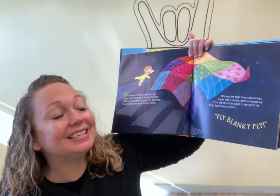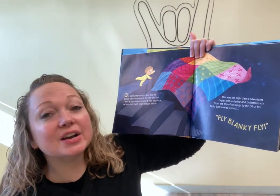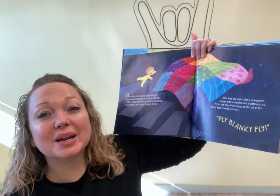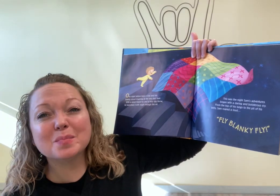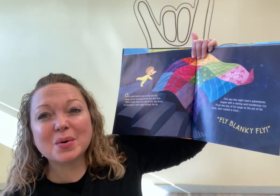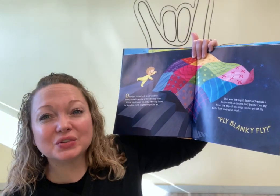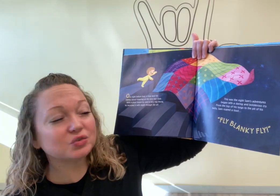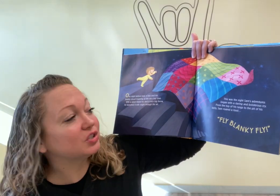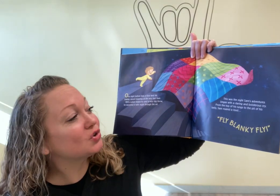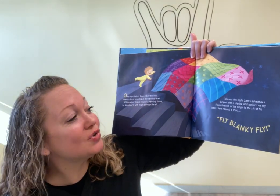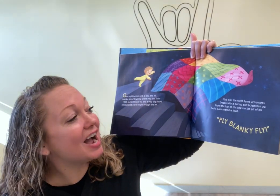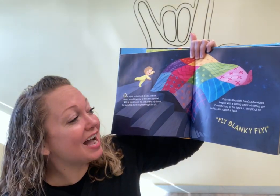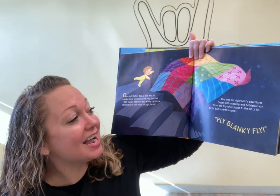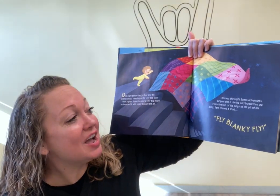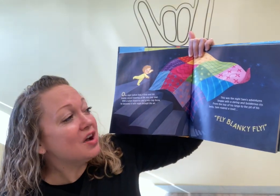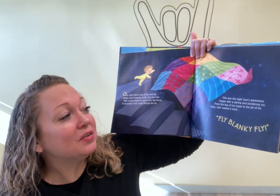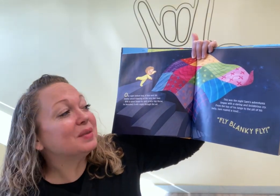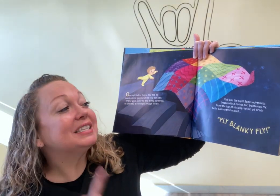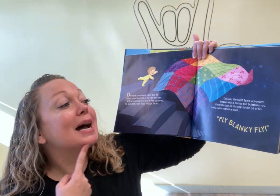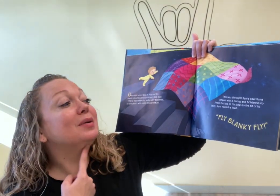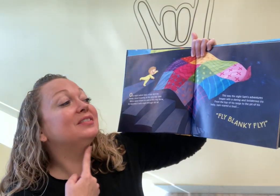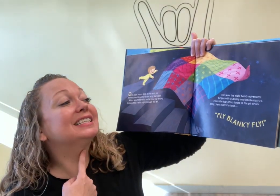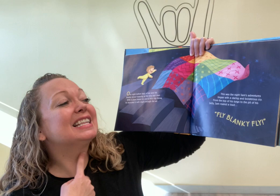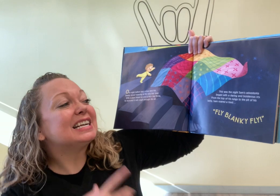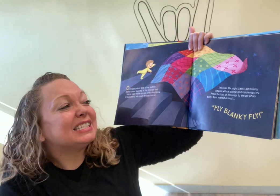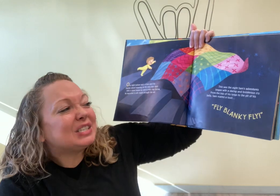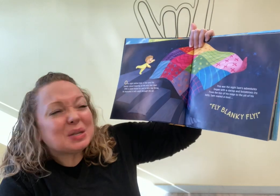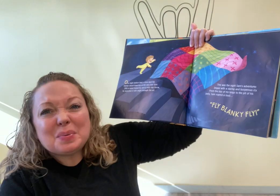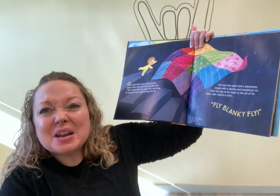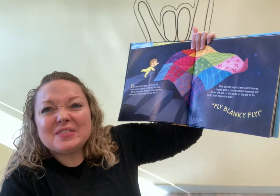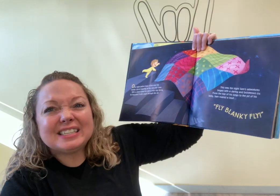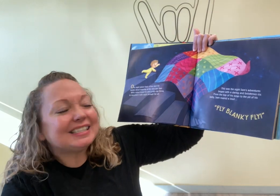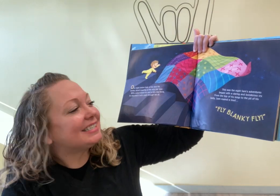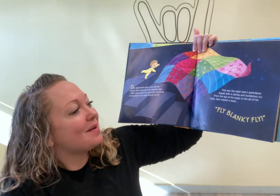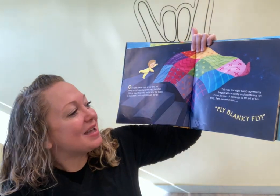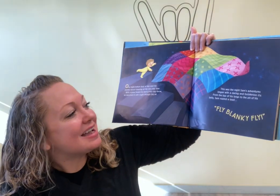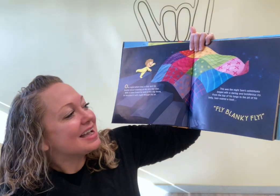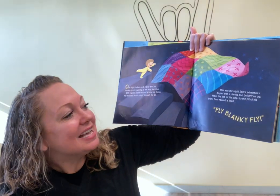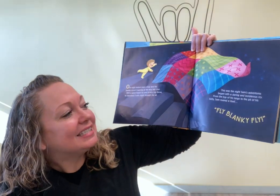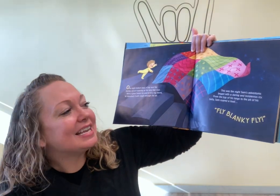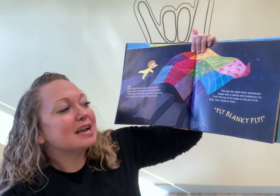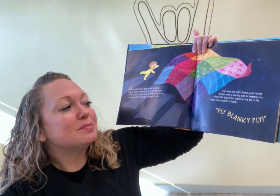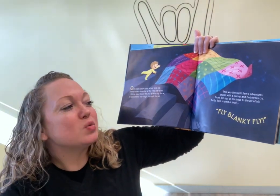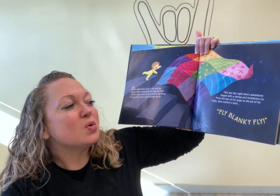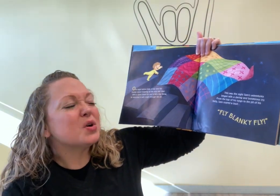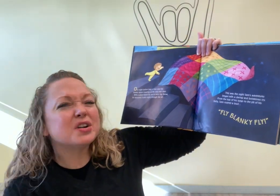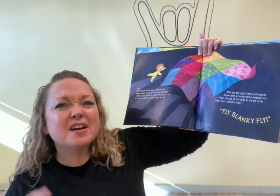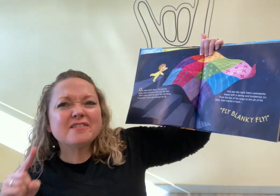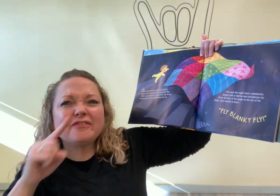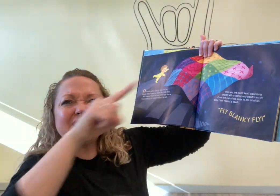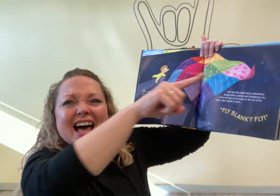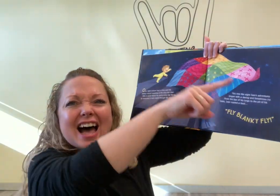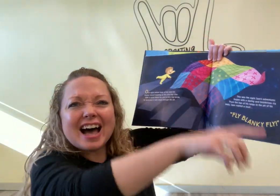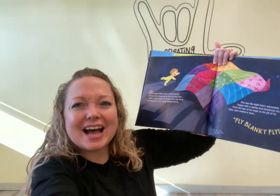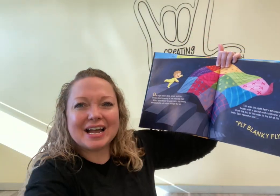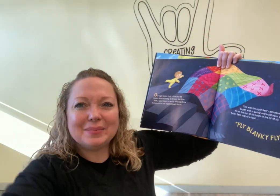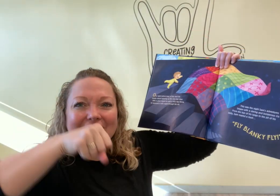daring, boisterous cry. From the top of his lungs to the pit of his stomach, Sam roared, "Fly,